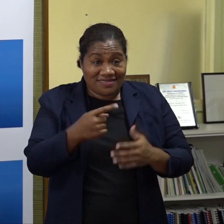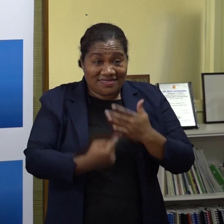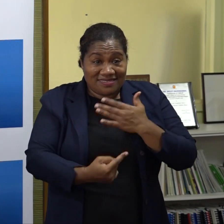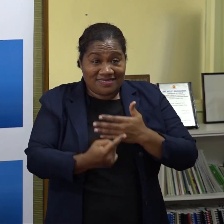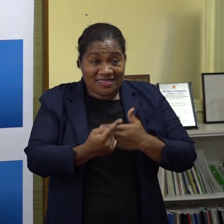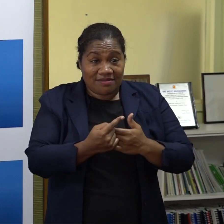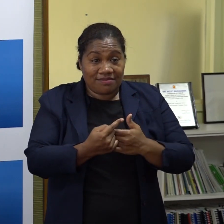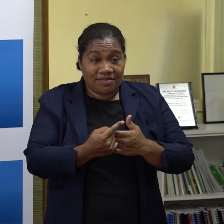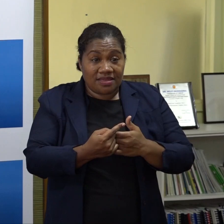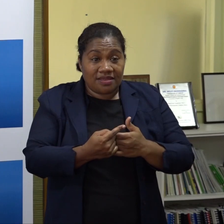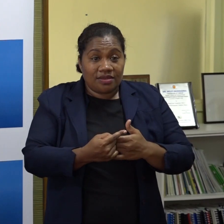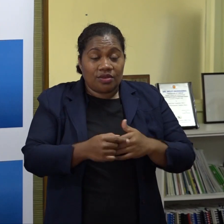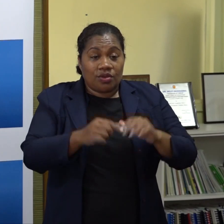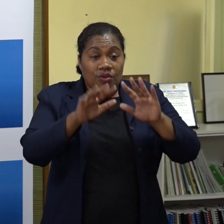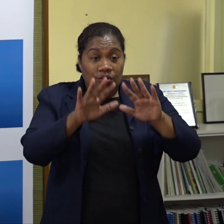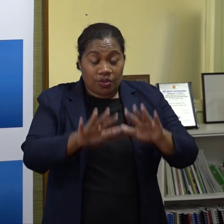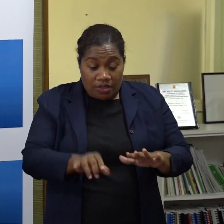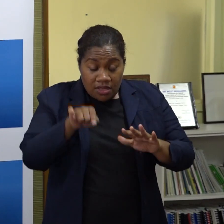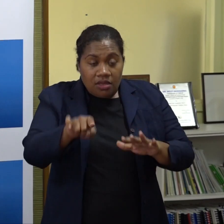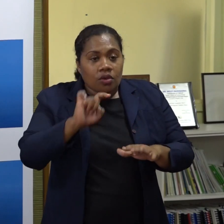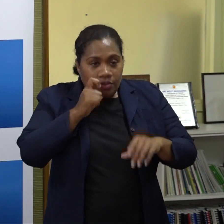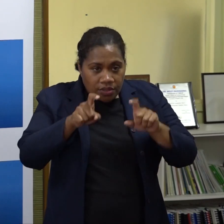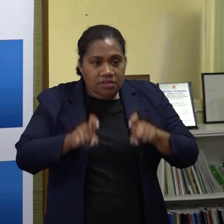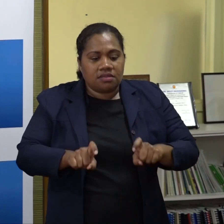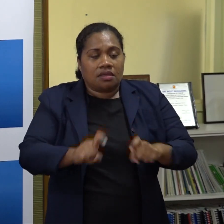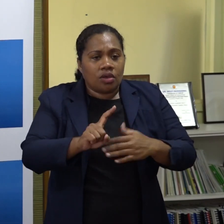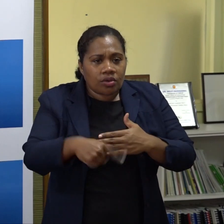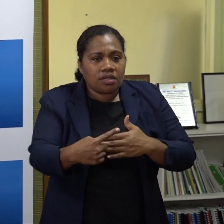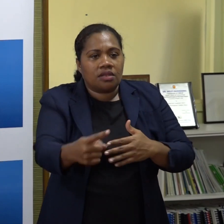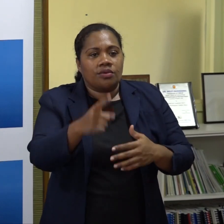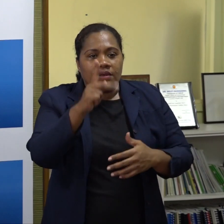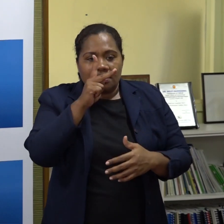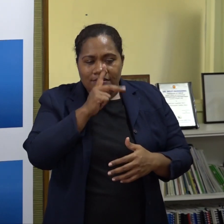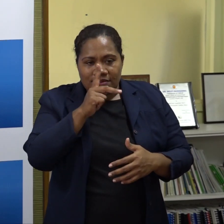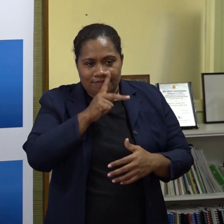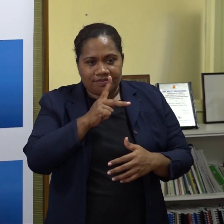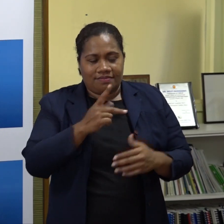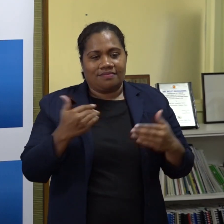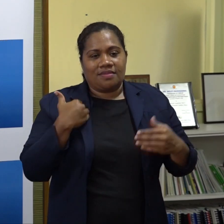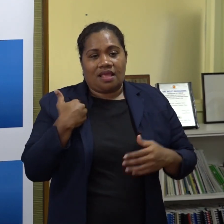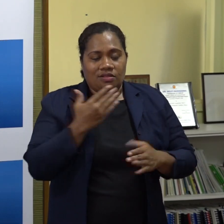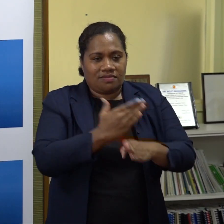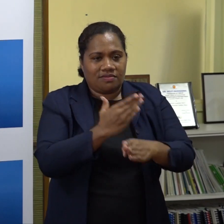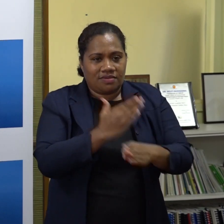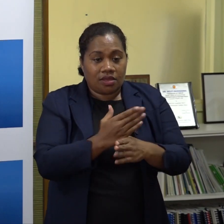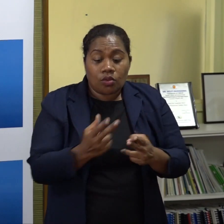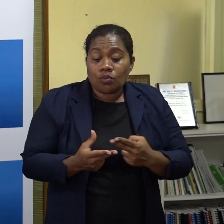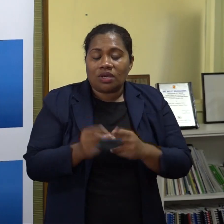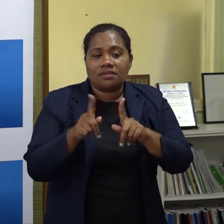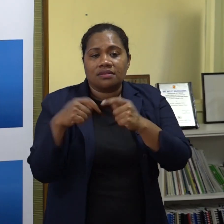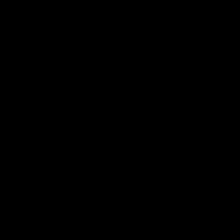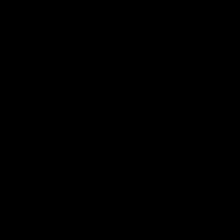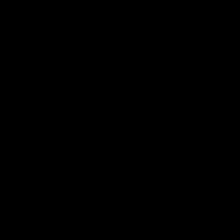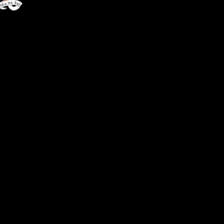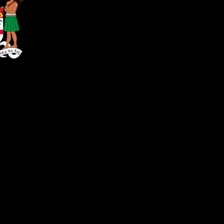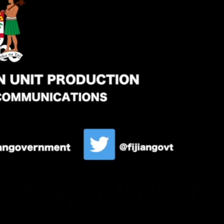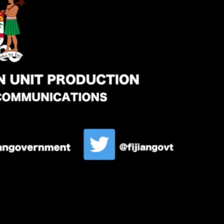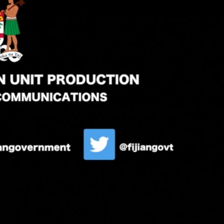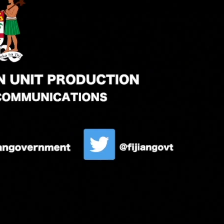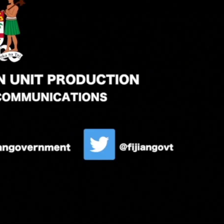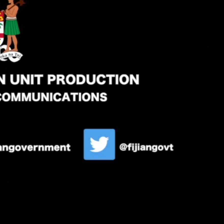be repurposed to carry out public health work with the teams that are in both respective stations. Thank you.